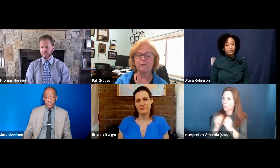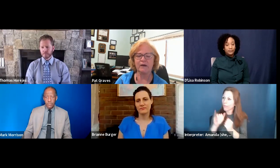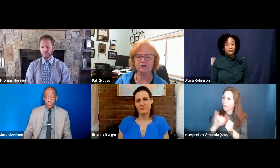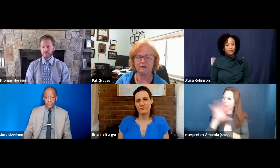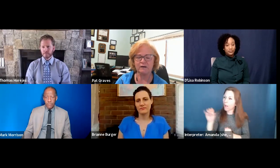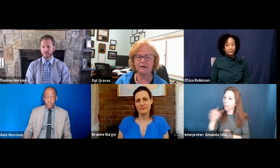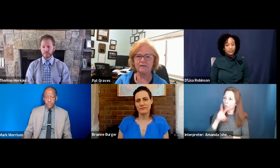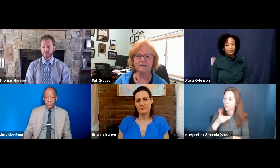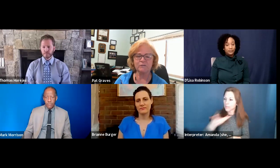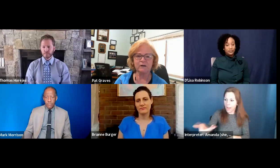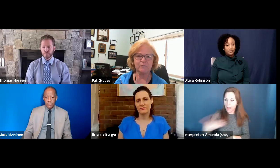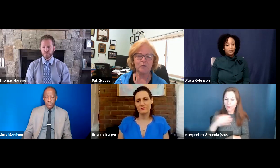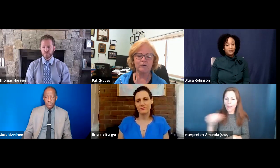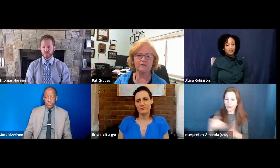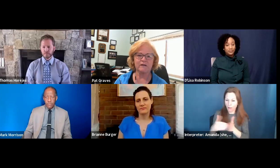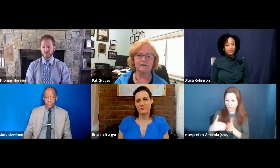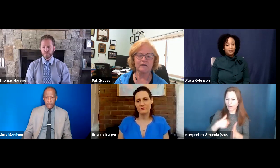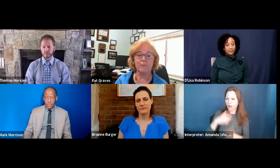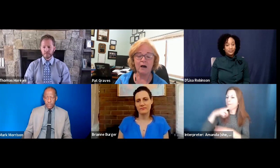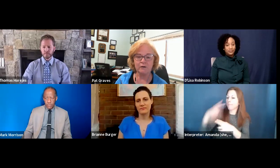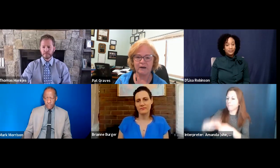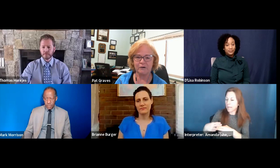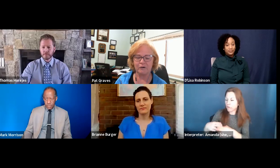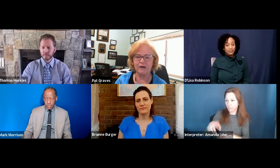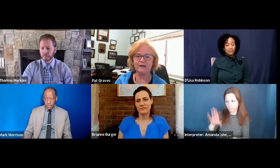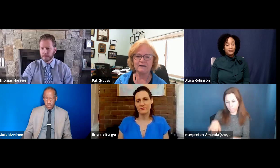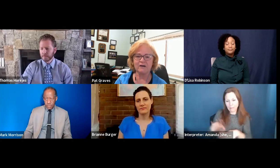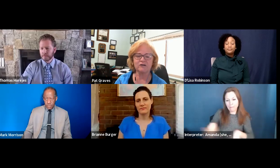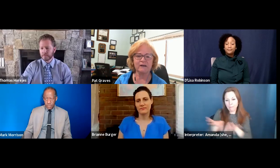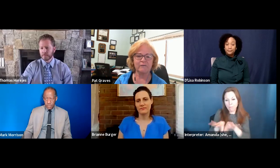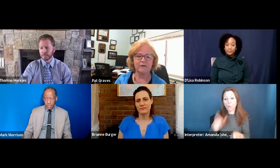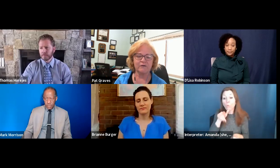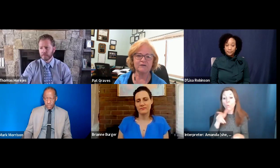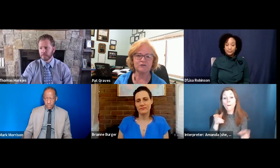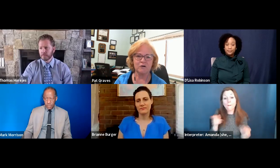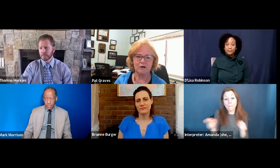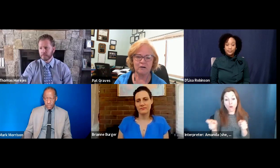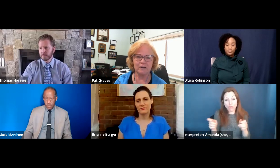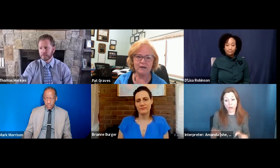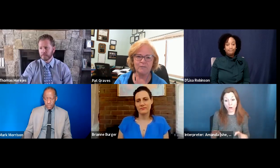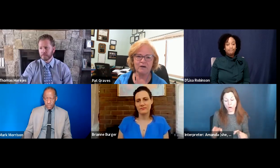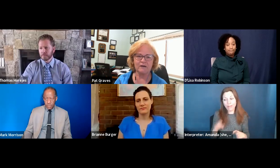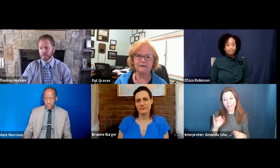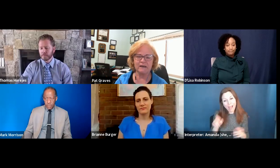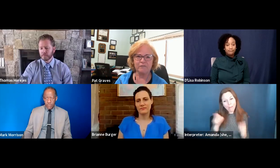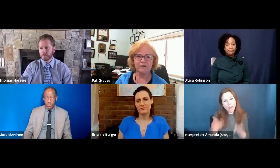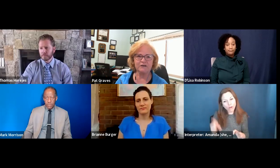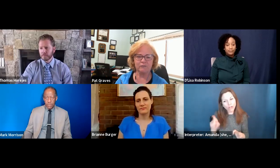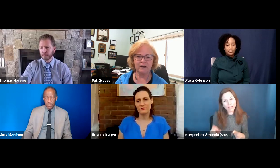kind of mention that it's really important that the moderator is actually very strong,